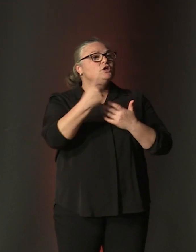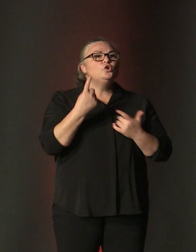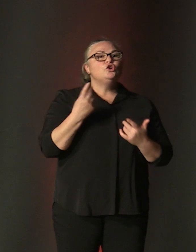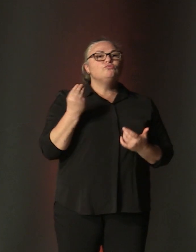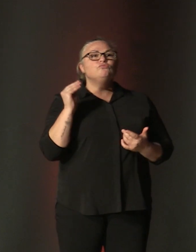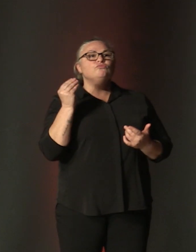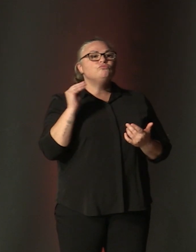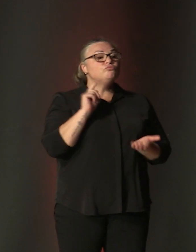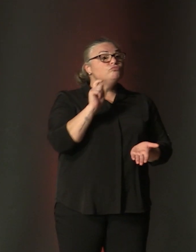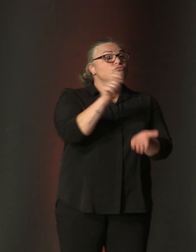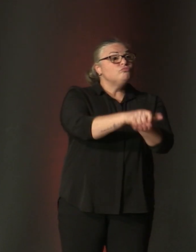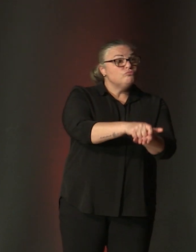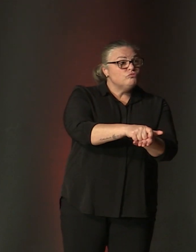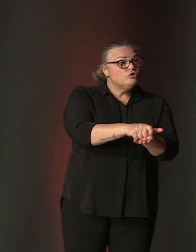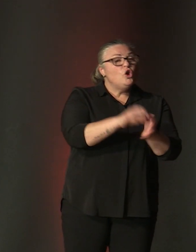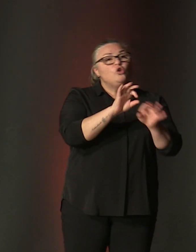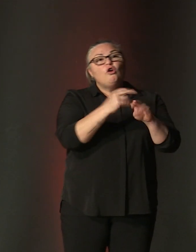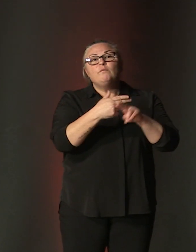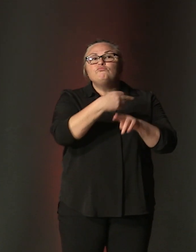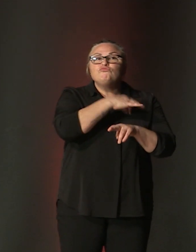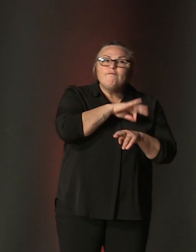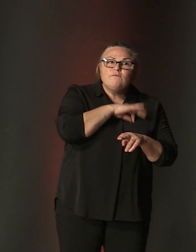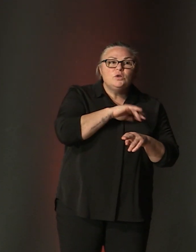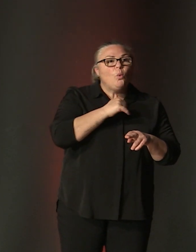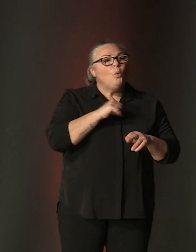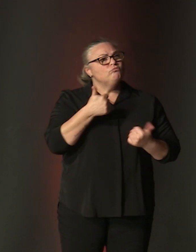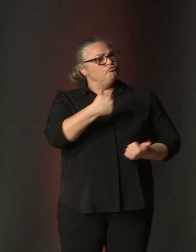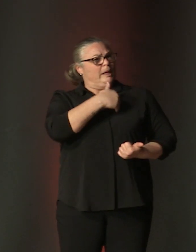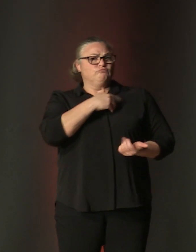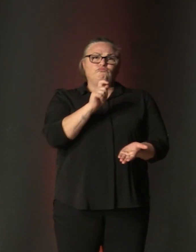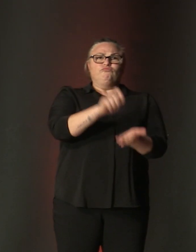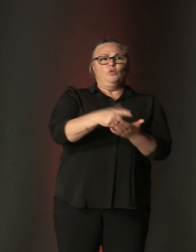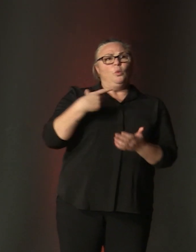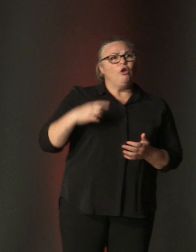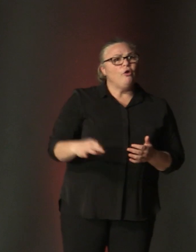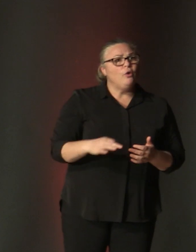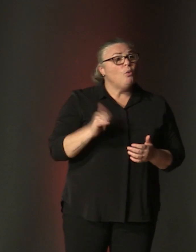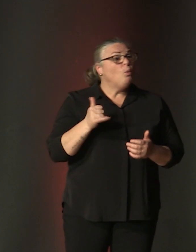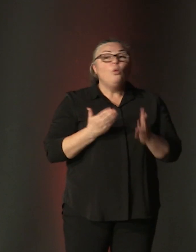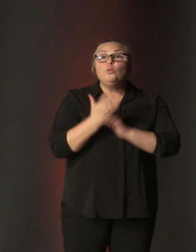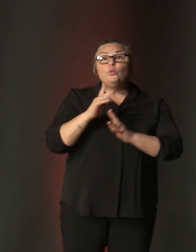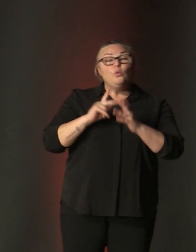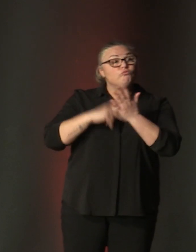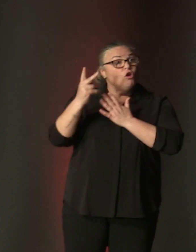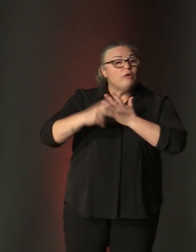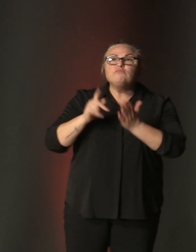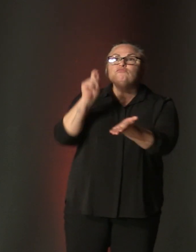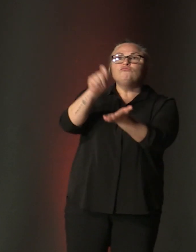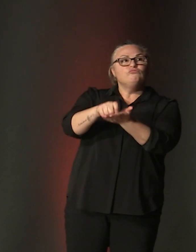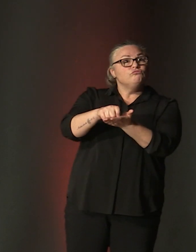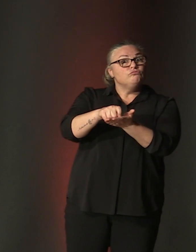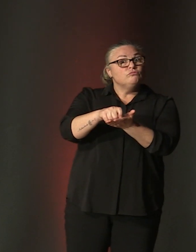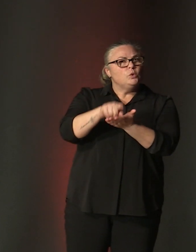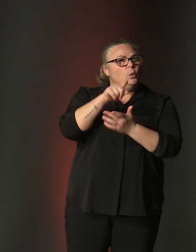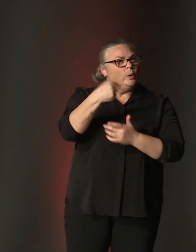So the next time you're looking to put your money into a nonprofit or a philanthropy or some